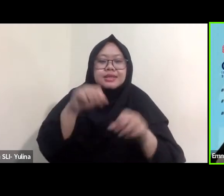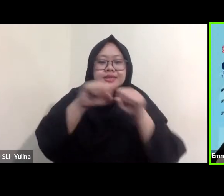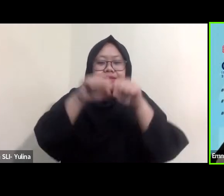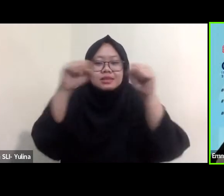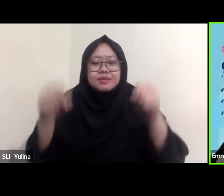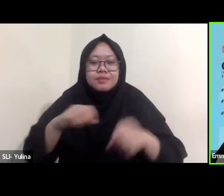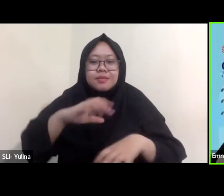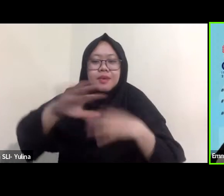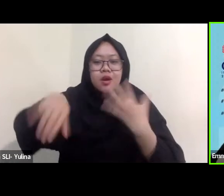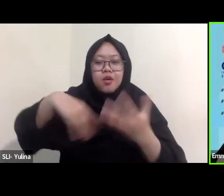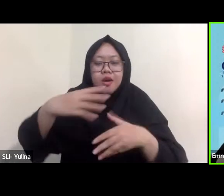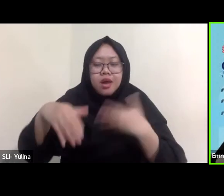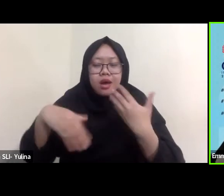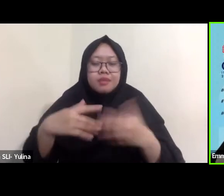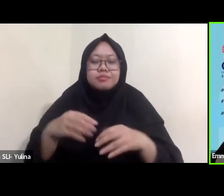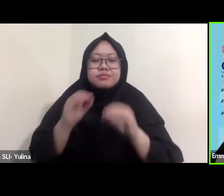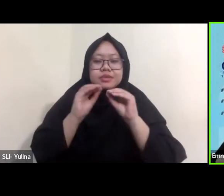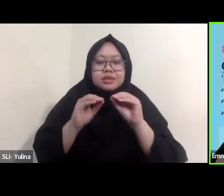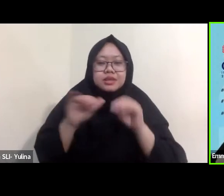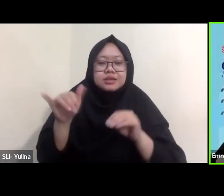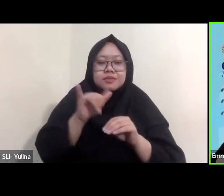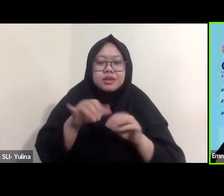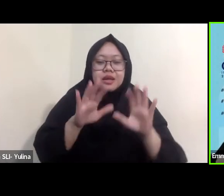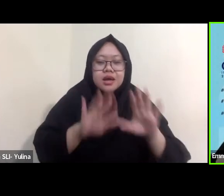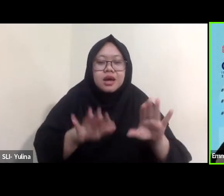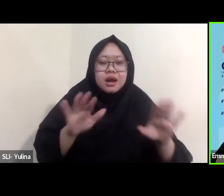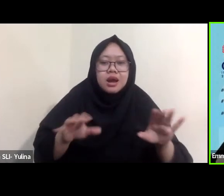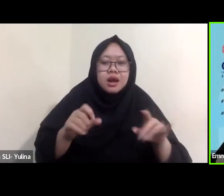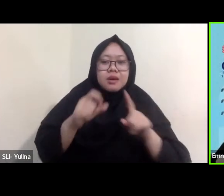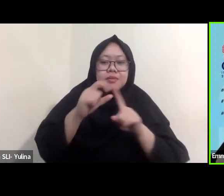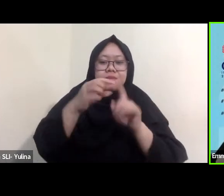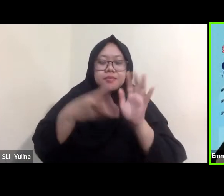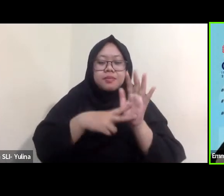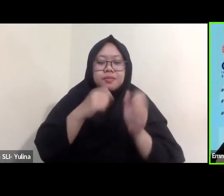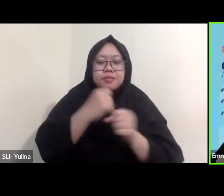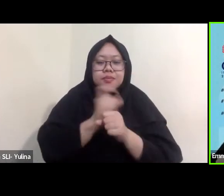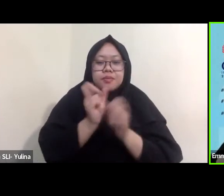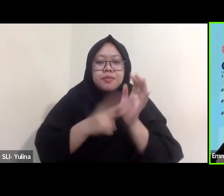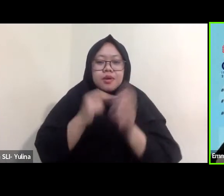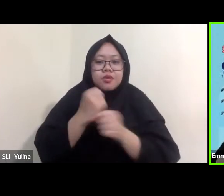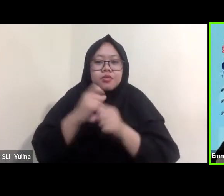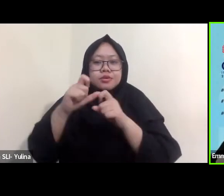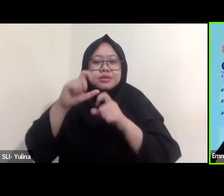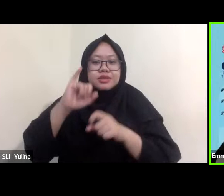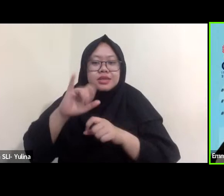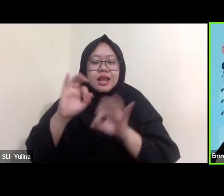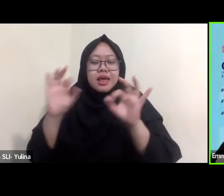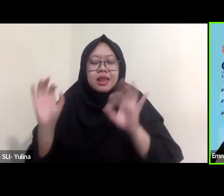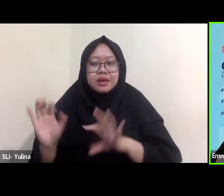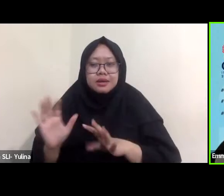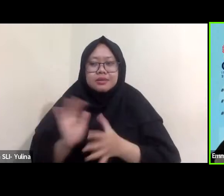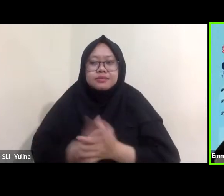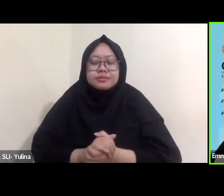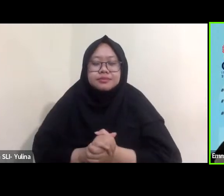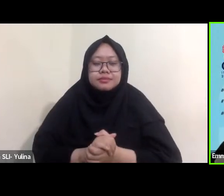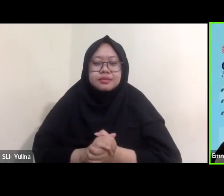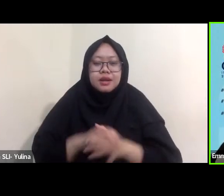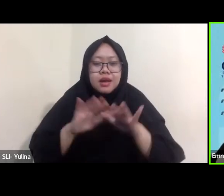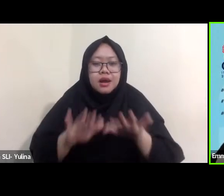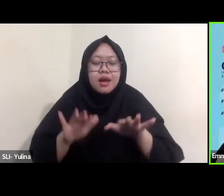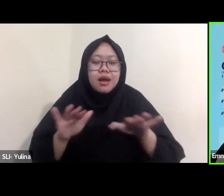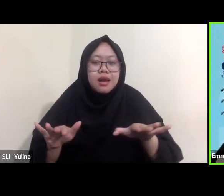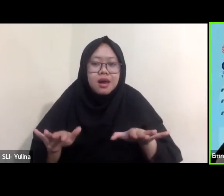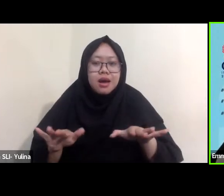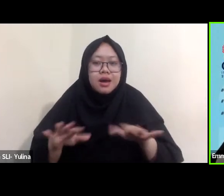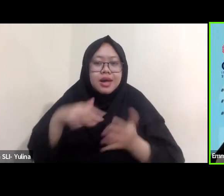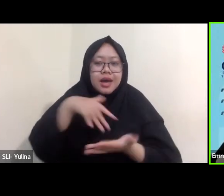internally displaced children particularly, but as well as, you know, girls and children in rural areas and disabled children who just aren't kind of